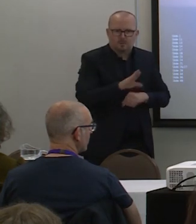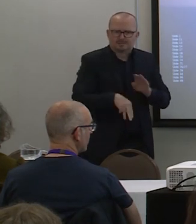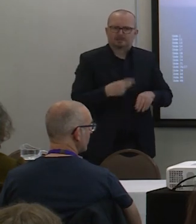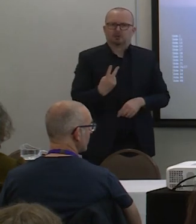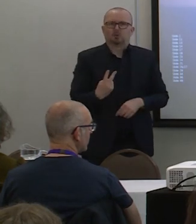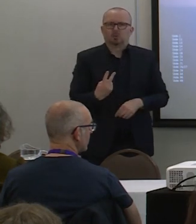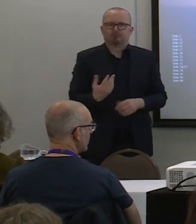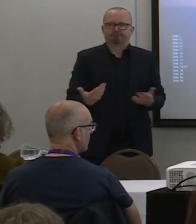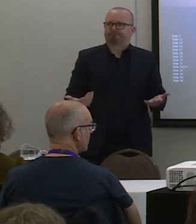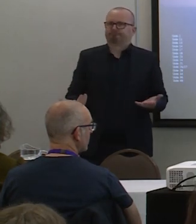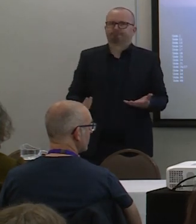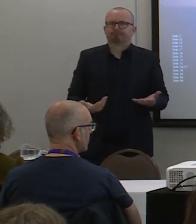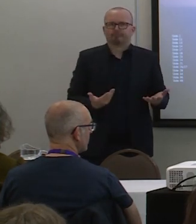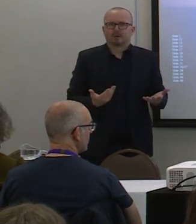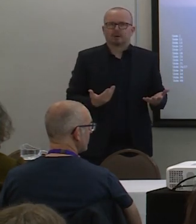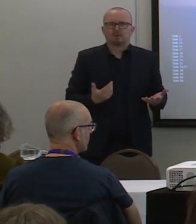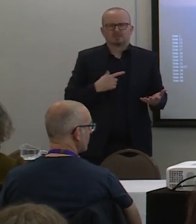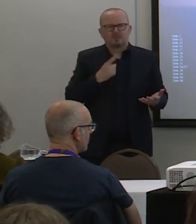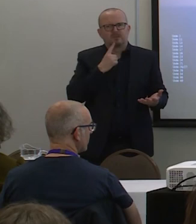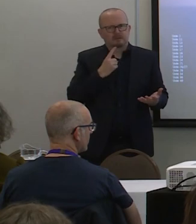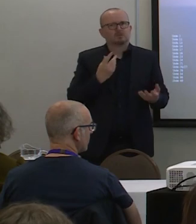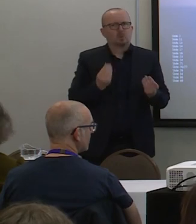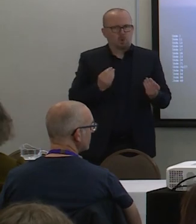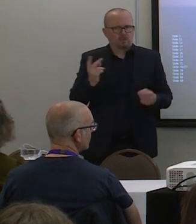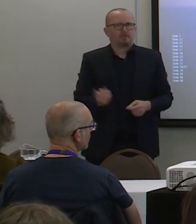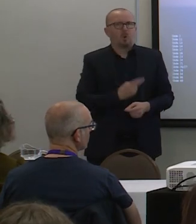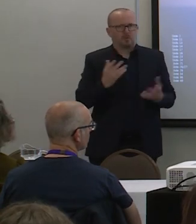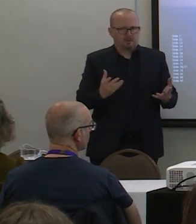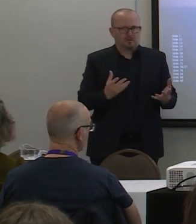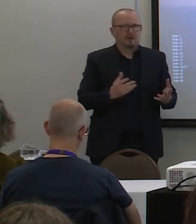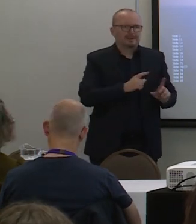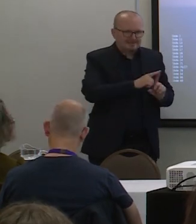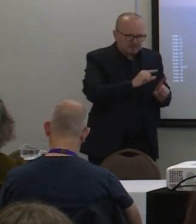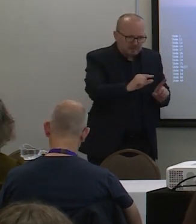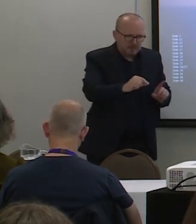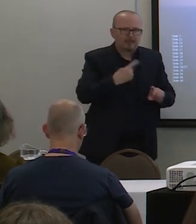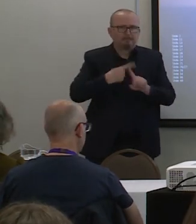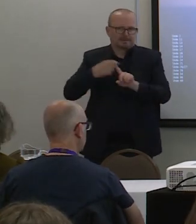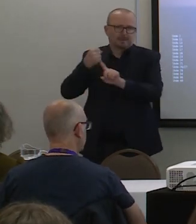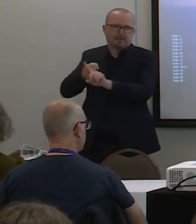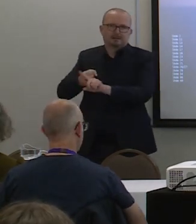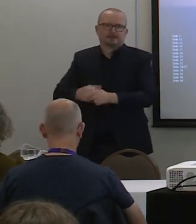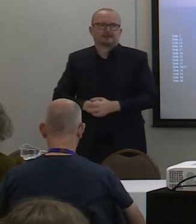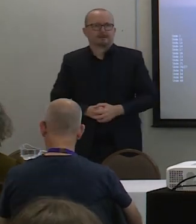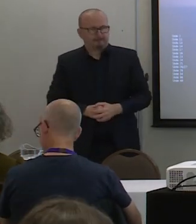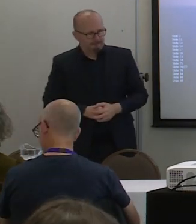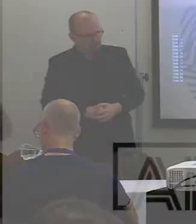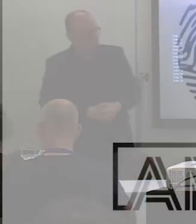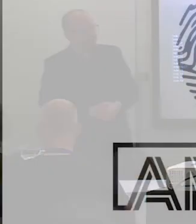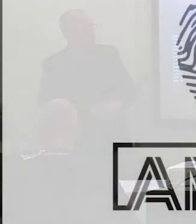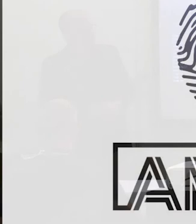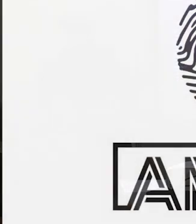step two? Because I think there's room for both. thank you very much, all of you. Thank you.